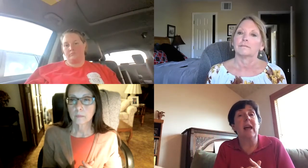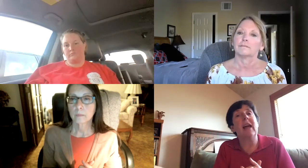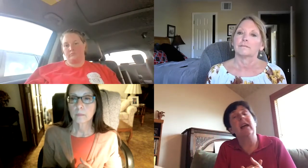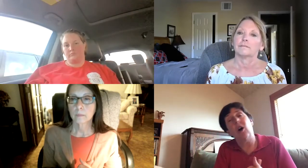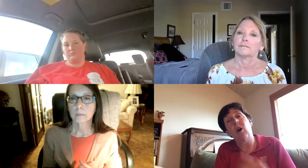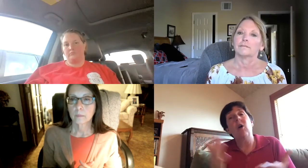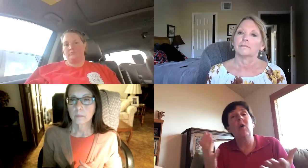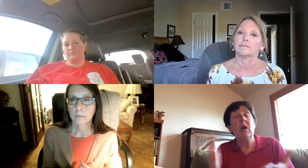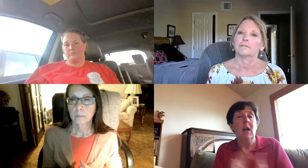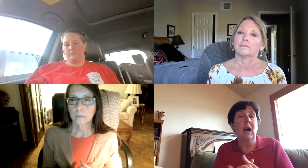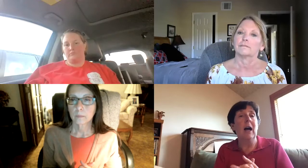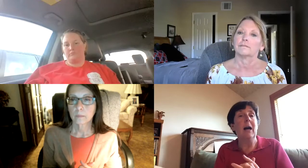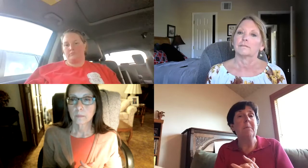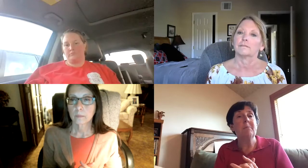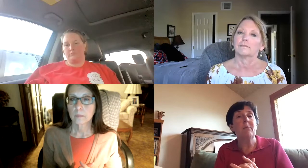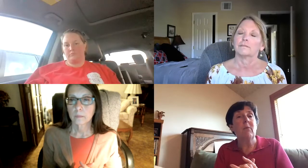just say, oh,